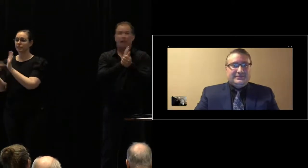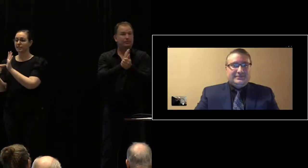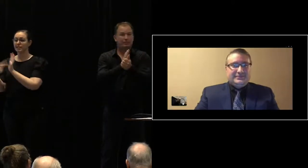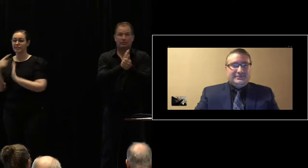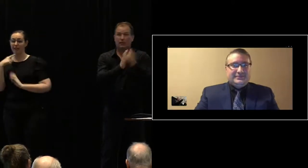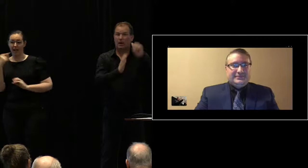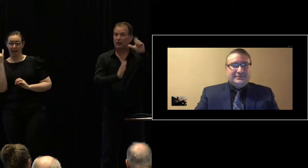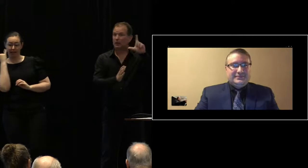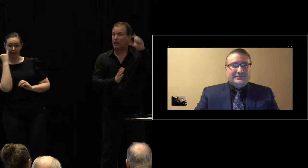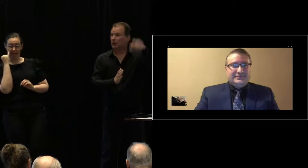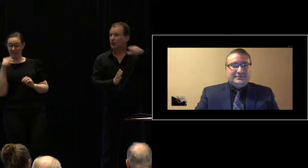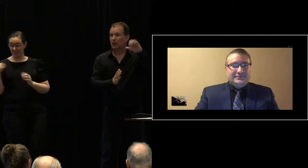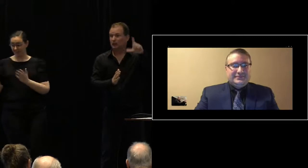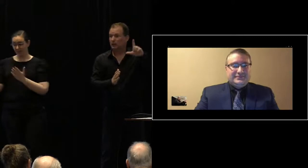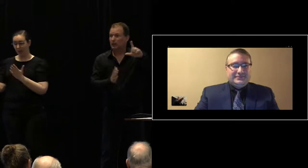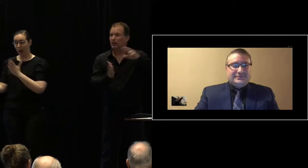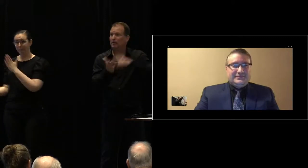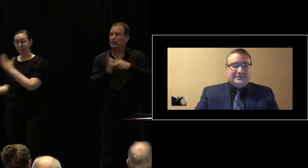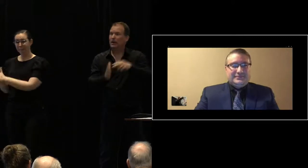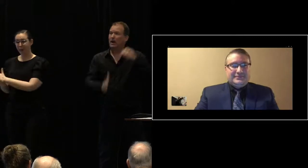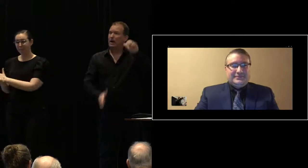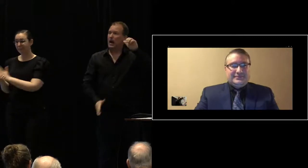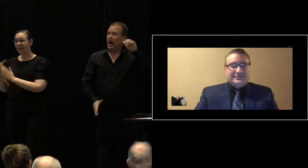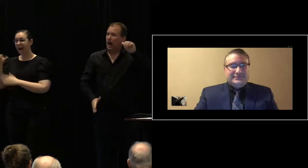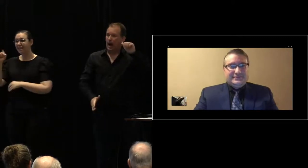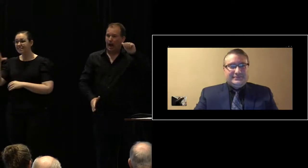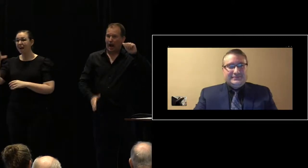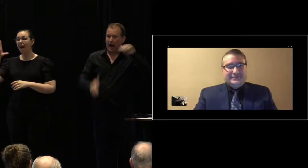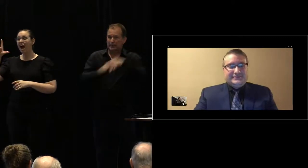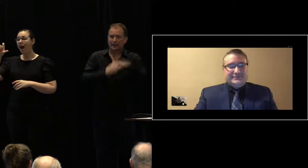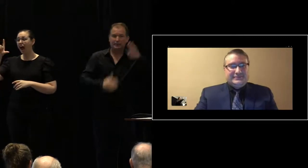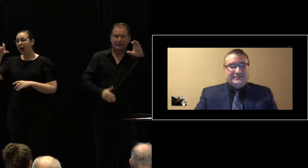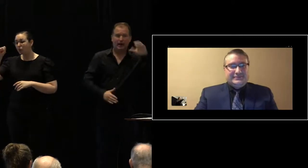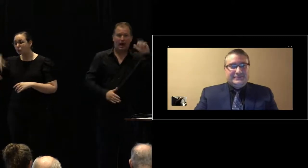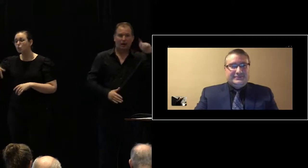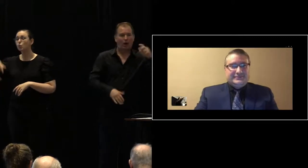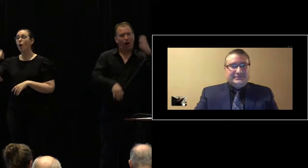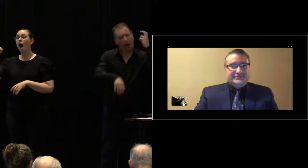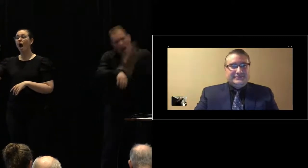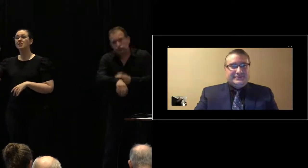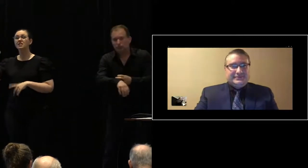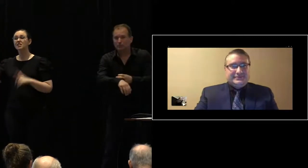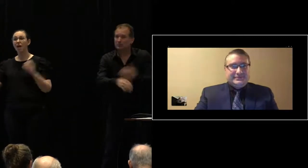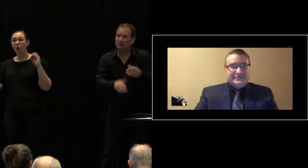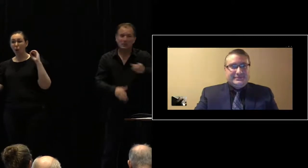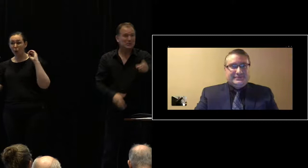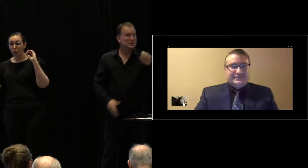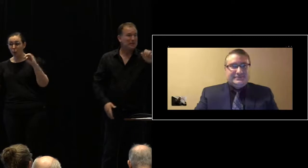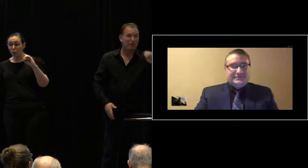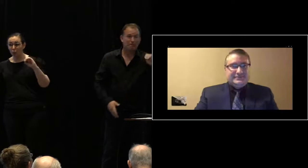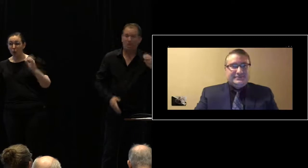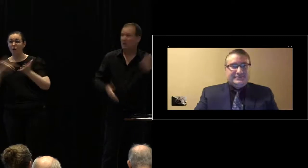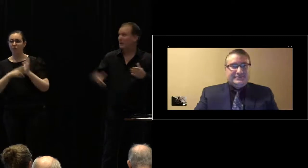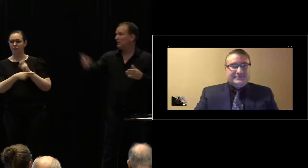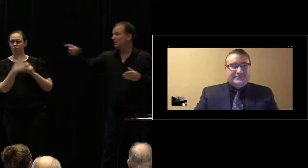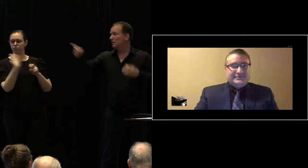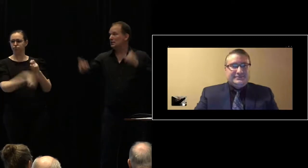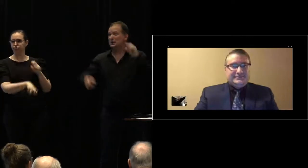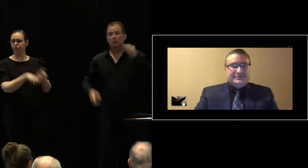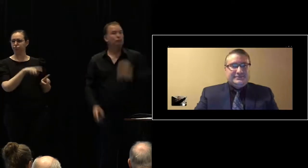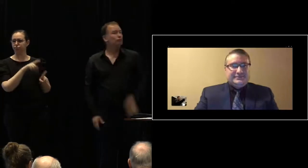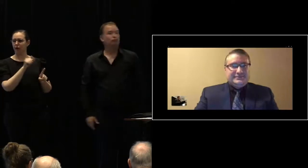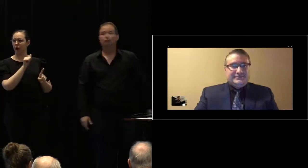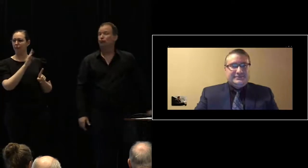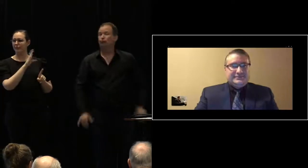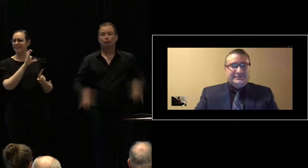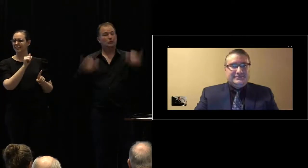If it wasn't for that amendment, ASL, LSQ, and ISL, Indigenous Sign Languages, would not have been included